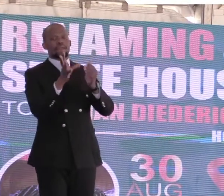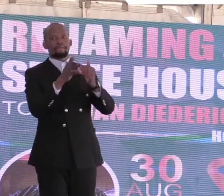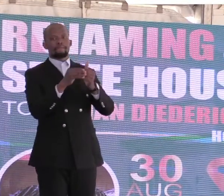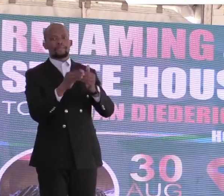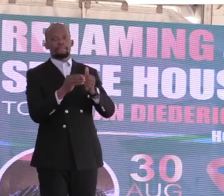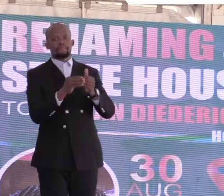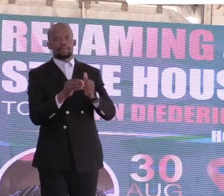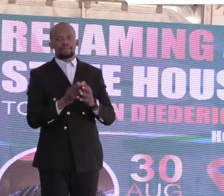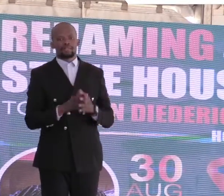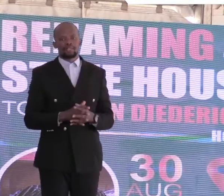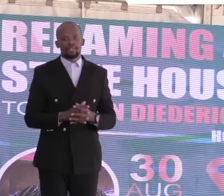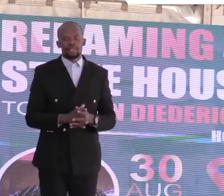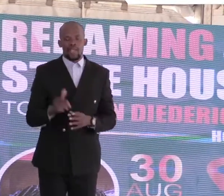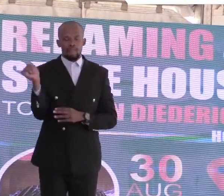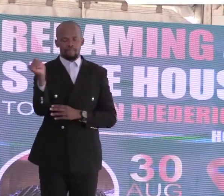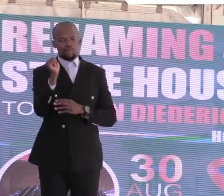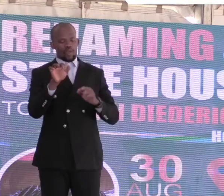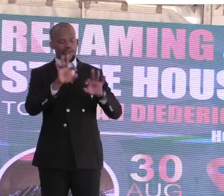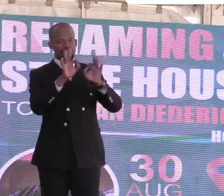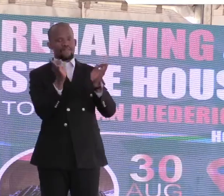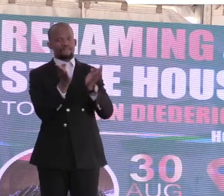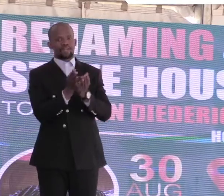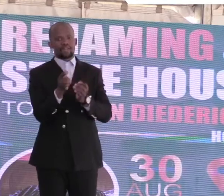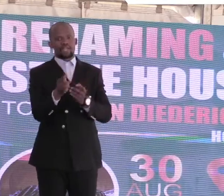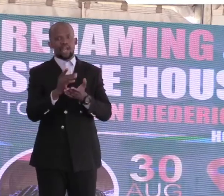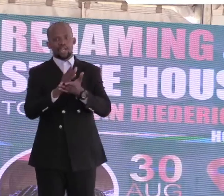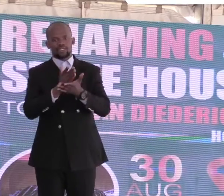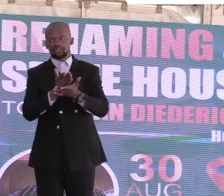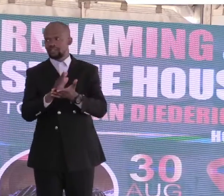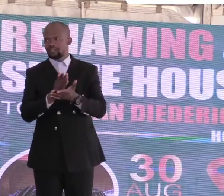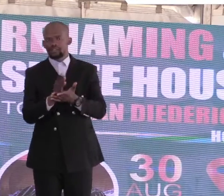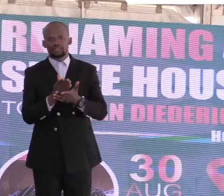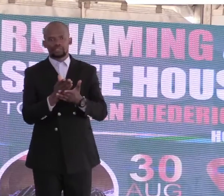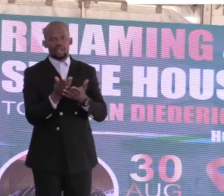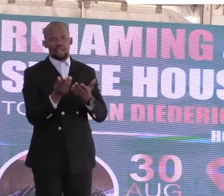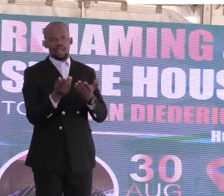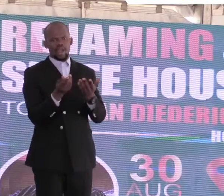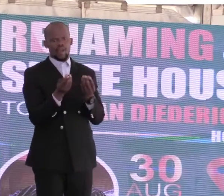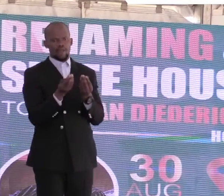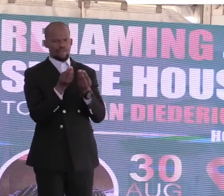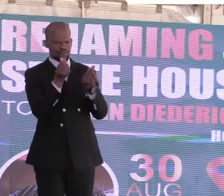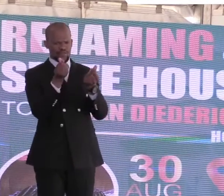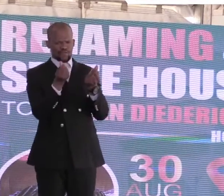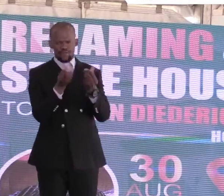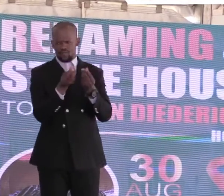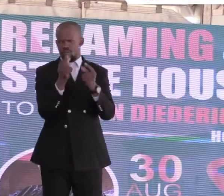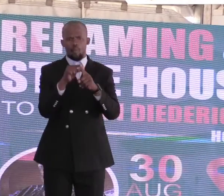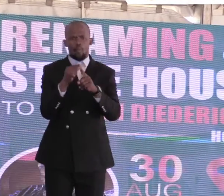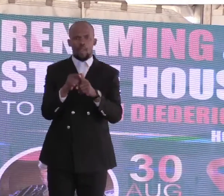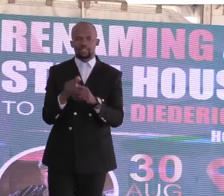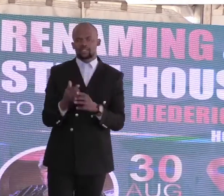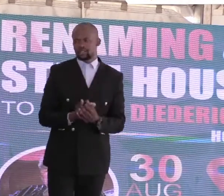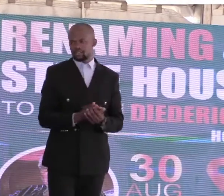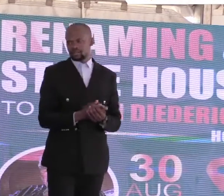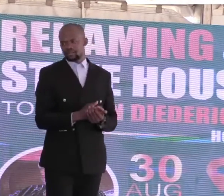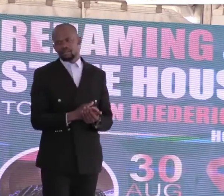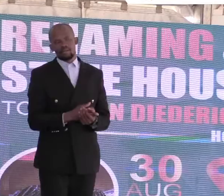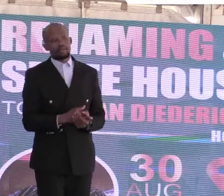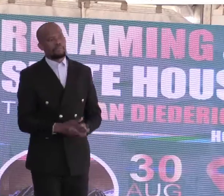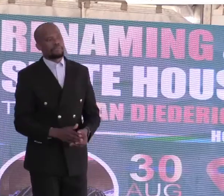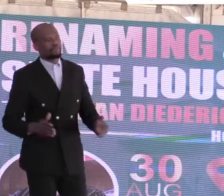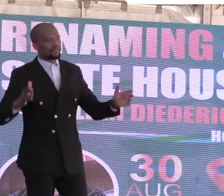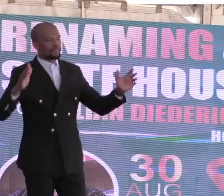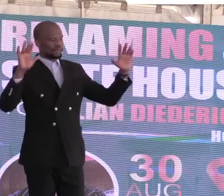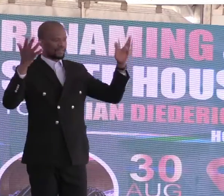been appointed by the family to come and share a few words on behalf of the family. Ladies and gentlemen, put